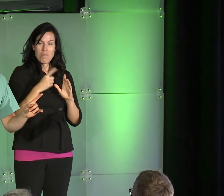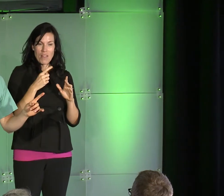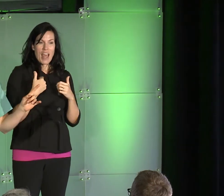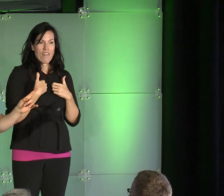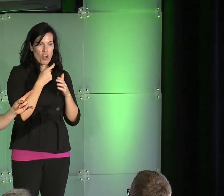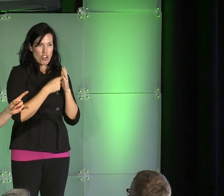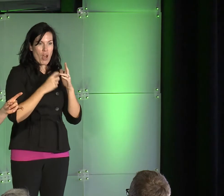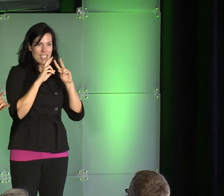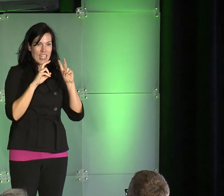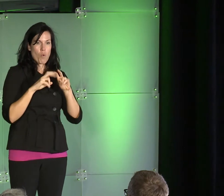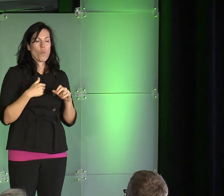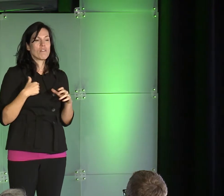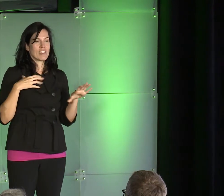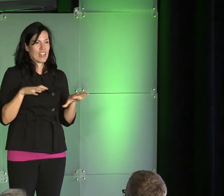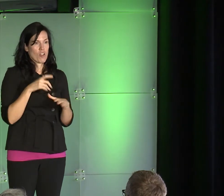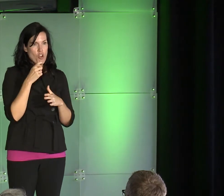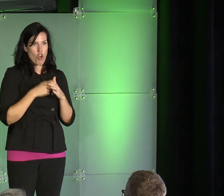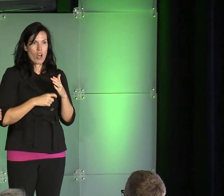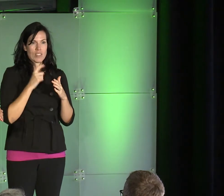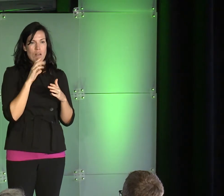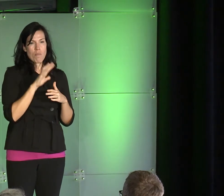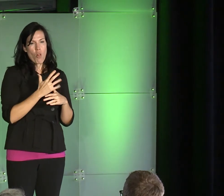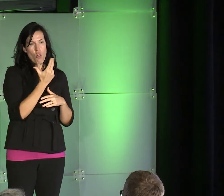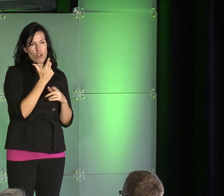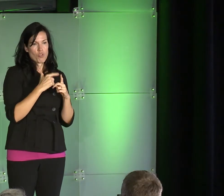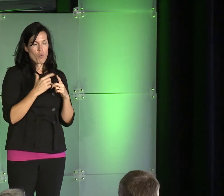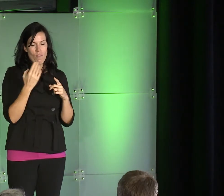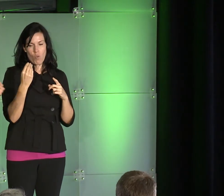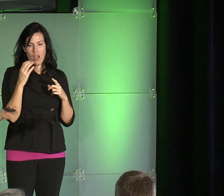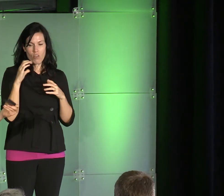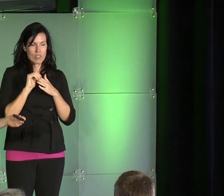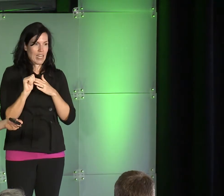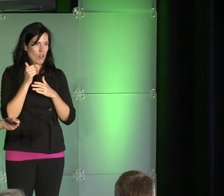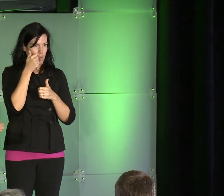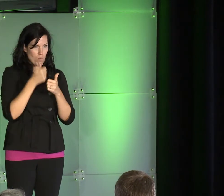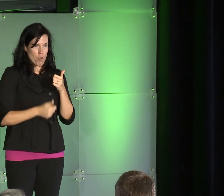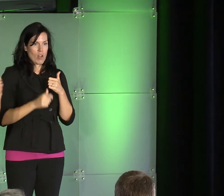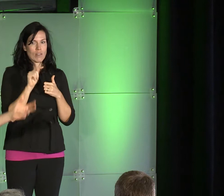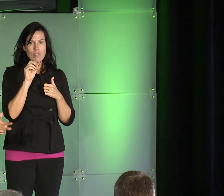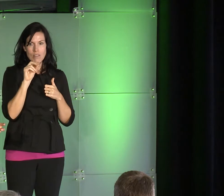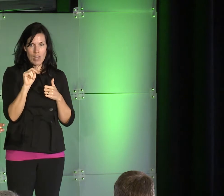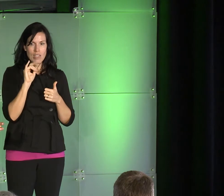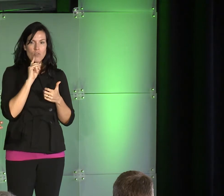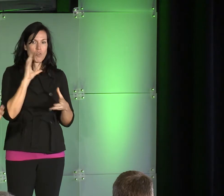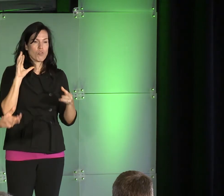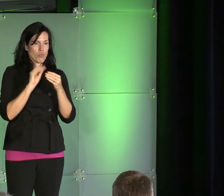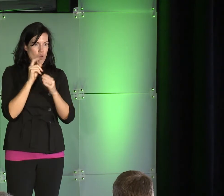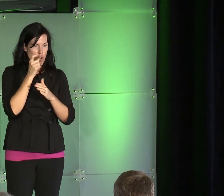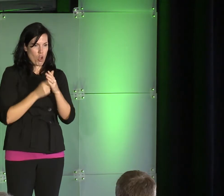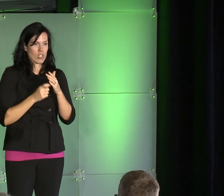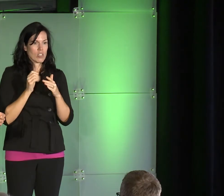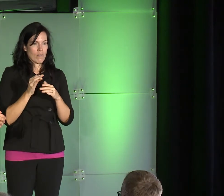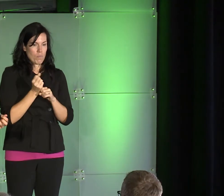cost analysis that we've done, and it comes out to be about $1,300 to $1,400 per ton is the total cost of